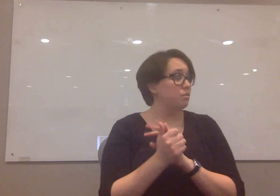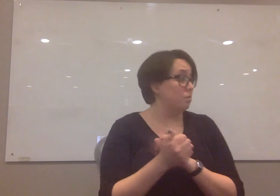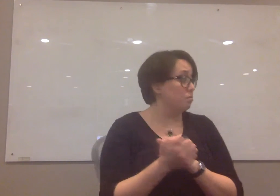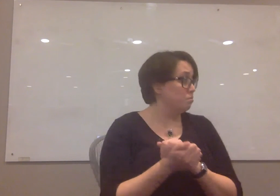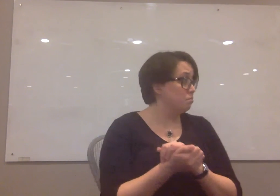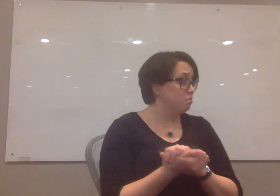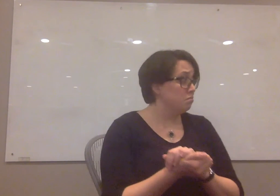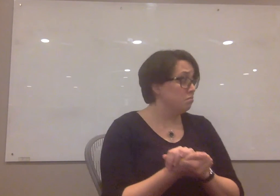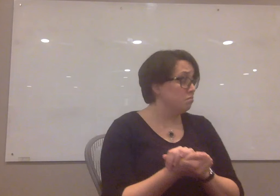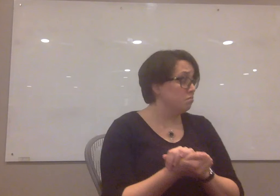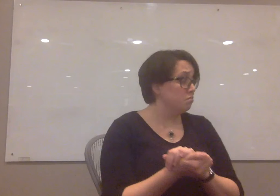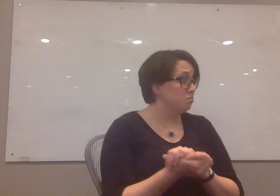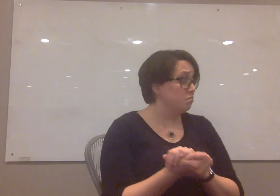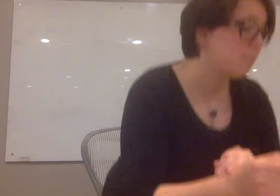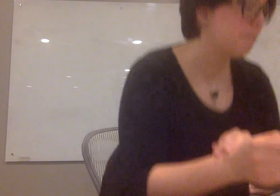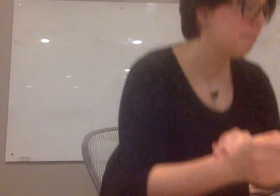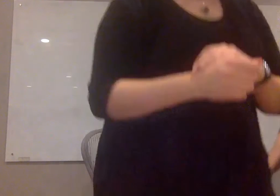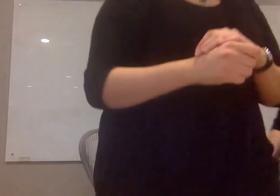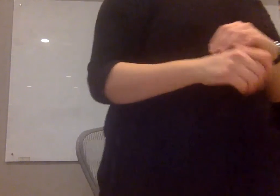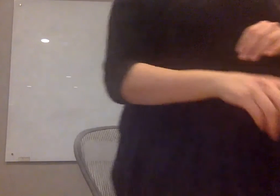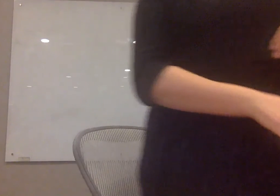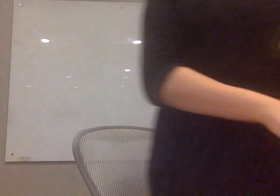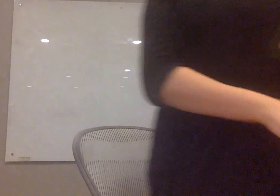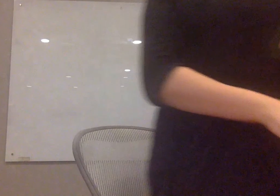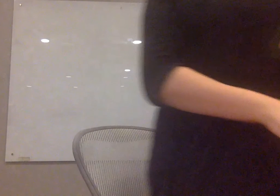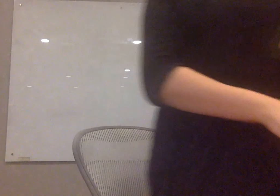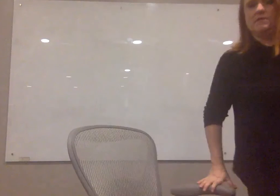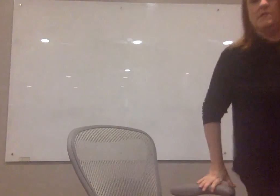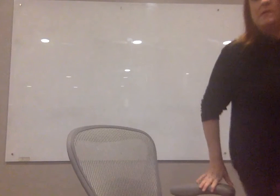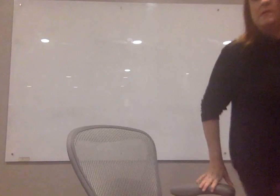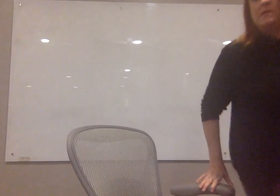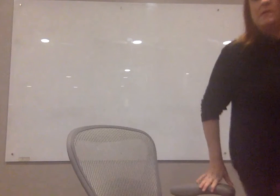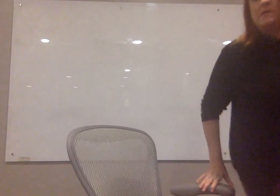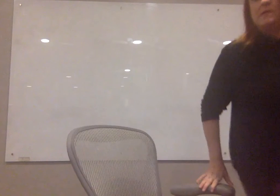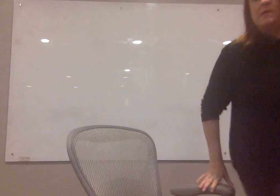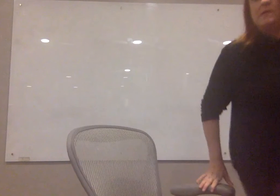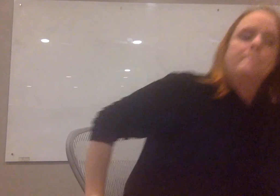up about Facebook and applicative